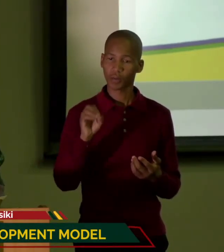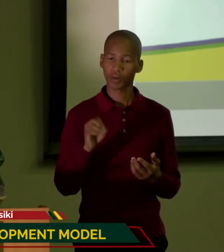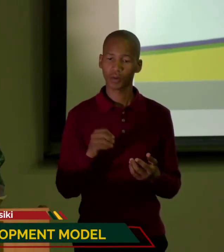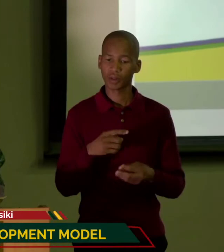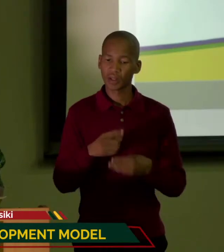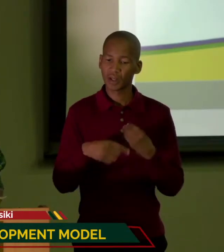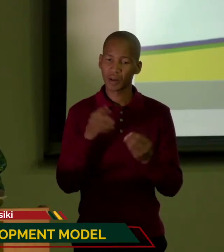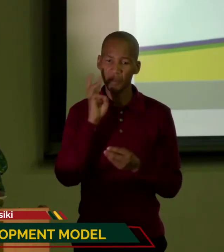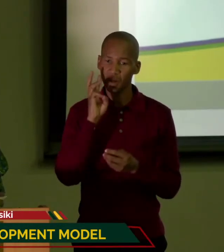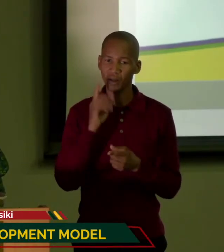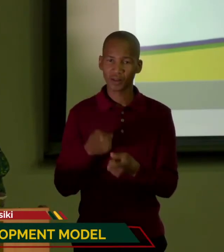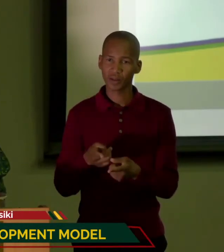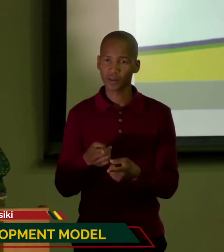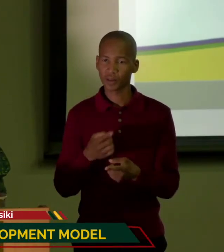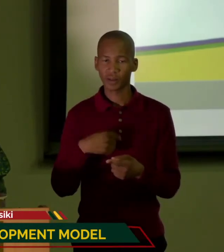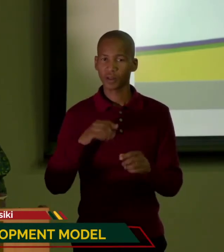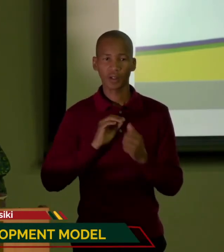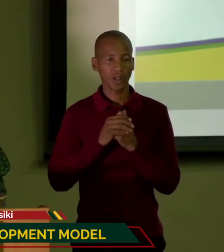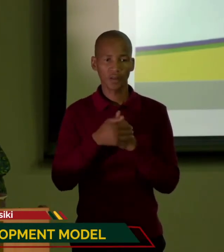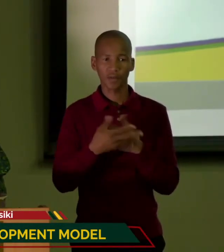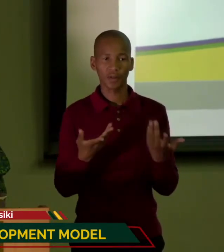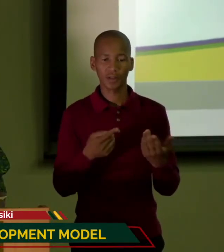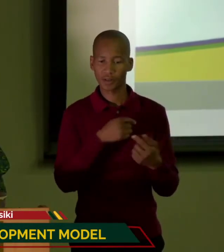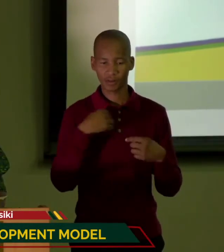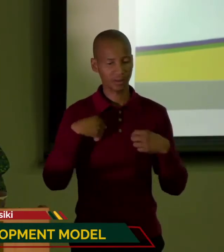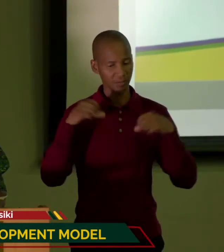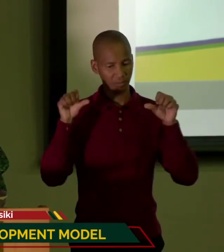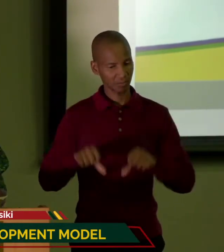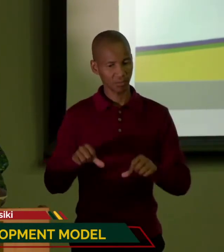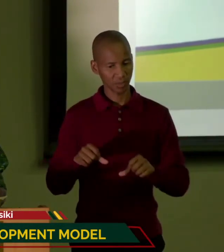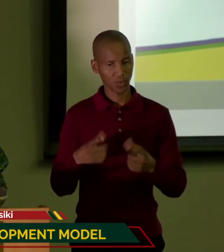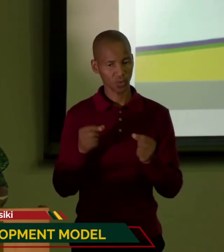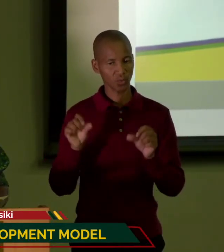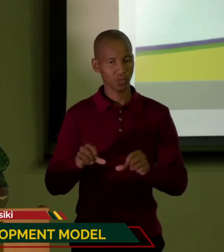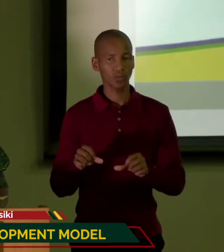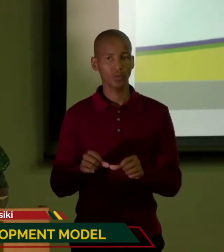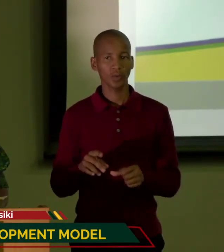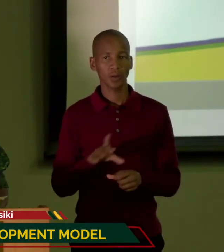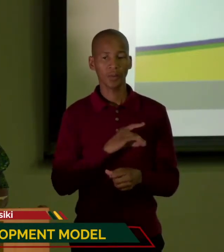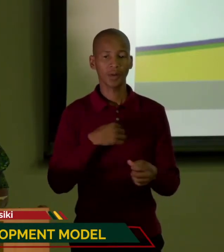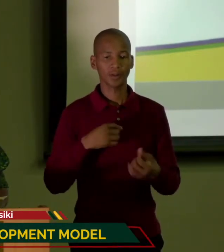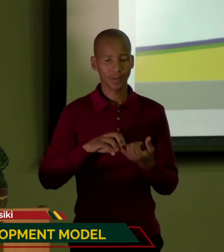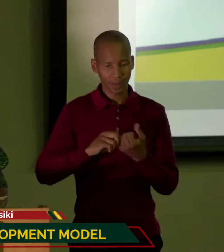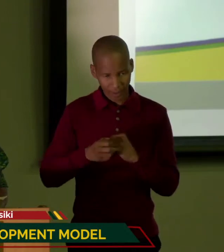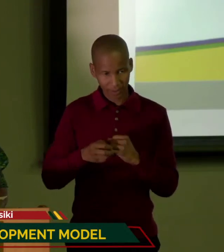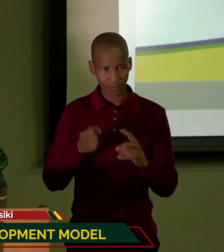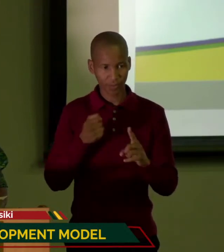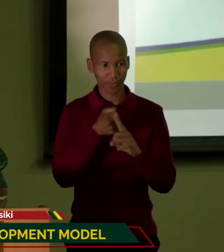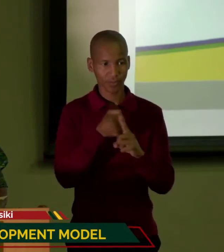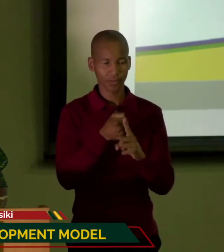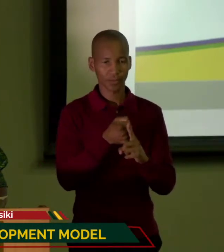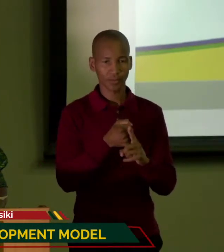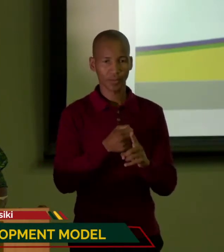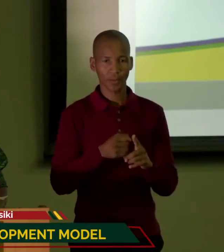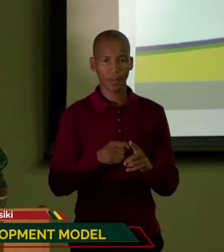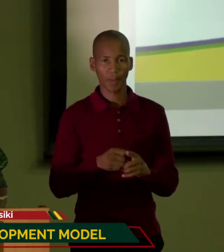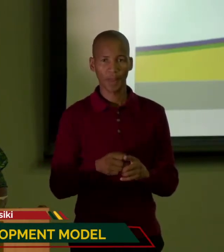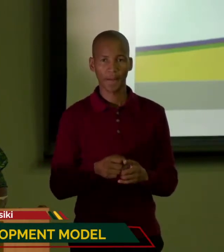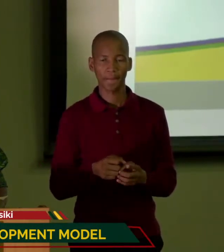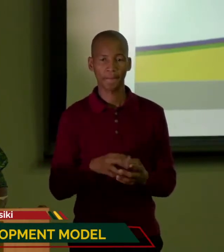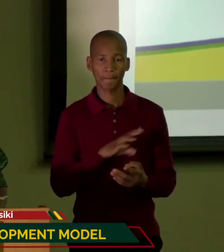yamanzi asiyifihle sibabi but we're making all the strides. We've got now